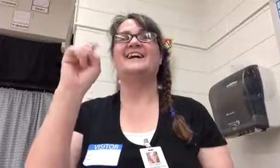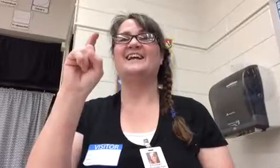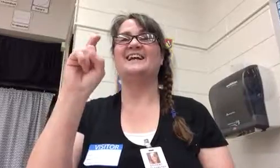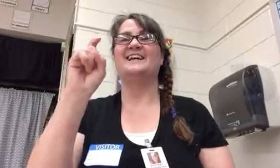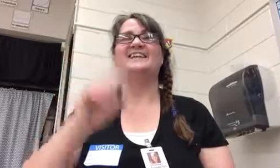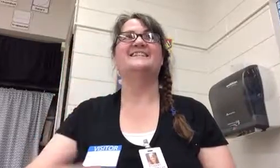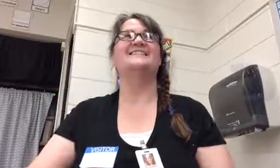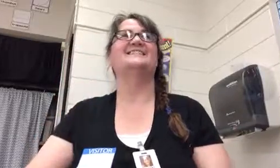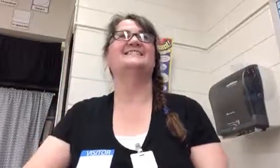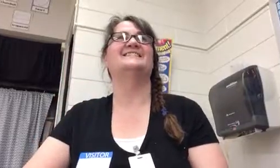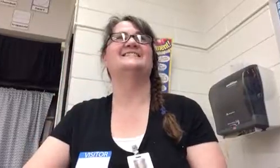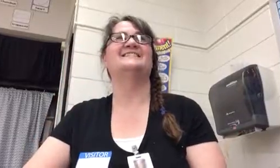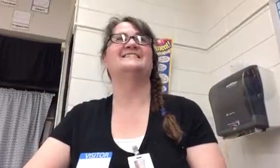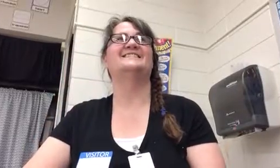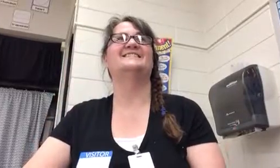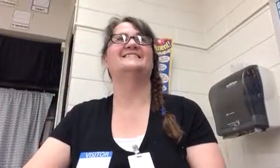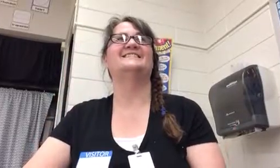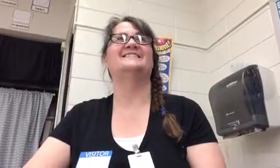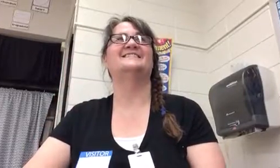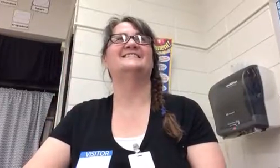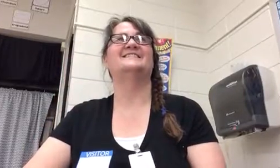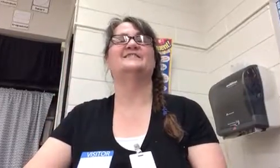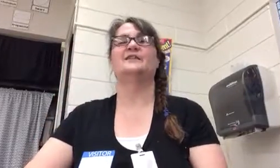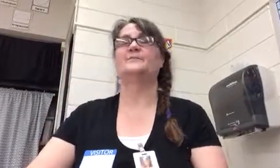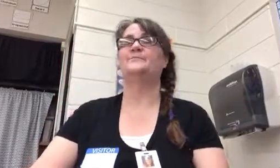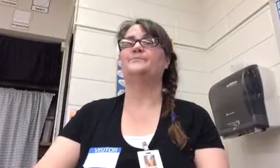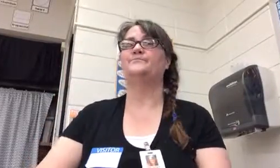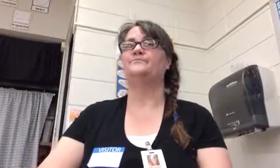We haven't done the alphabet. That just reminded me that we haven't done the alphabet in a while.